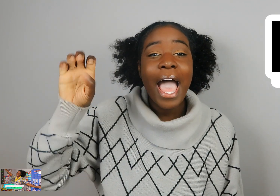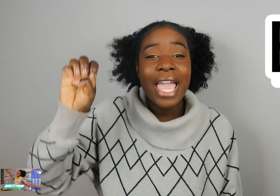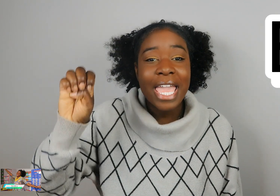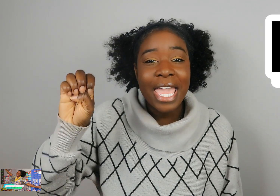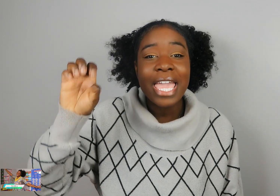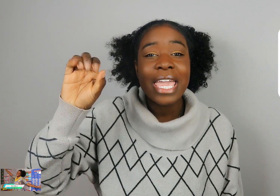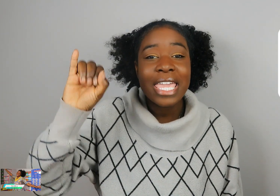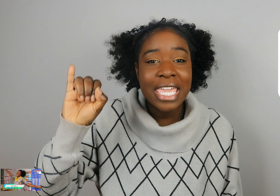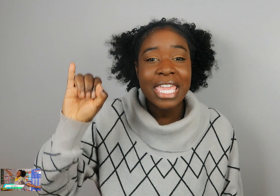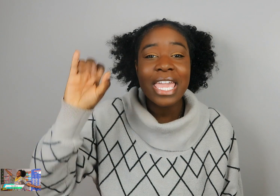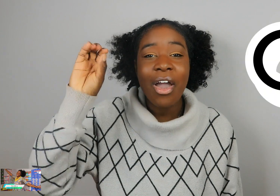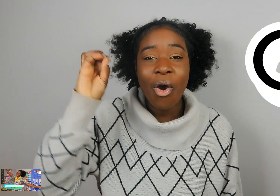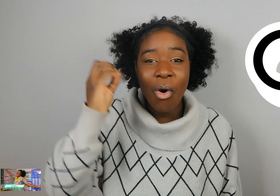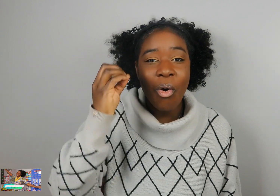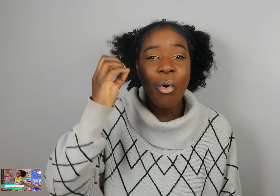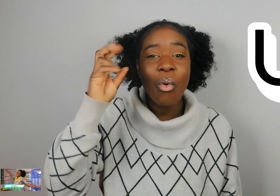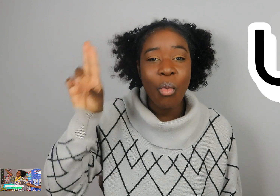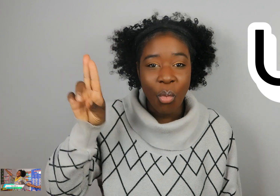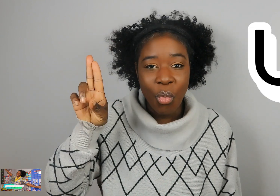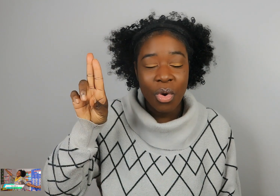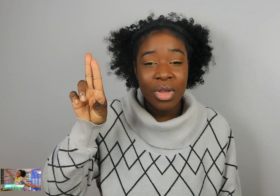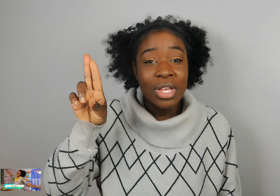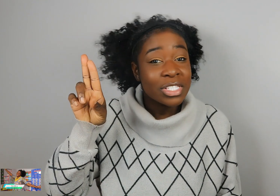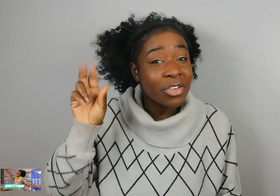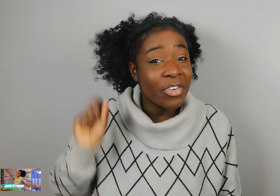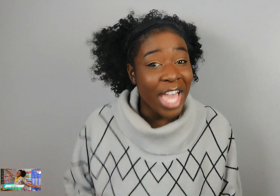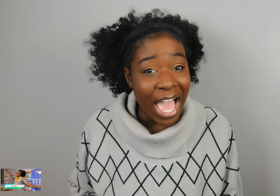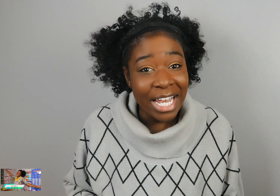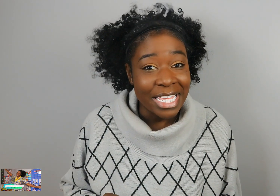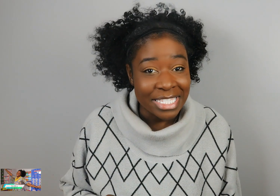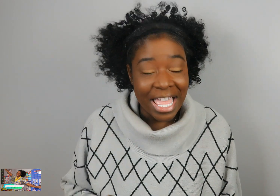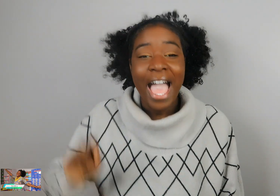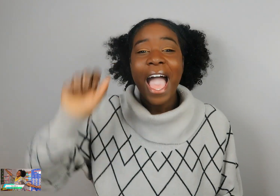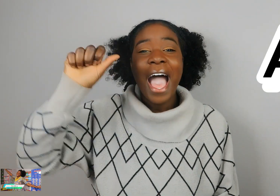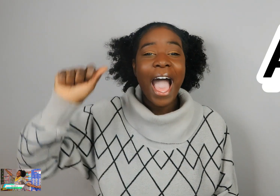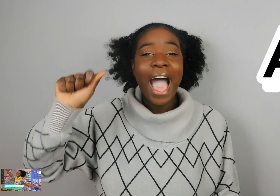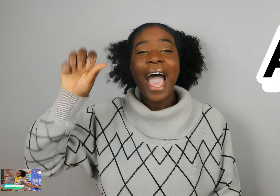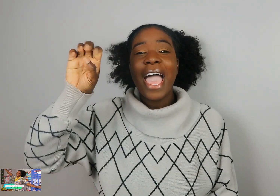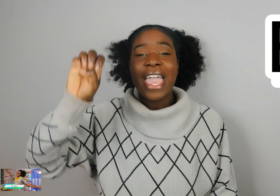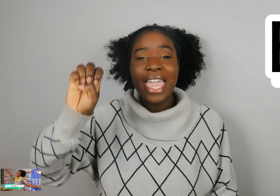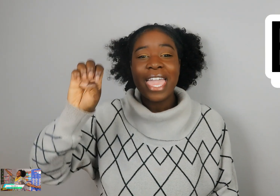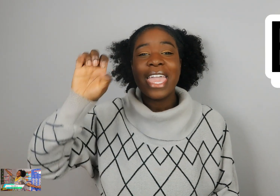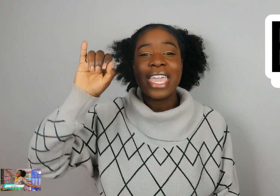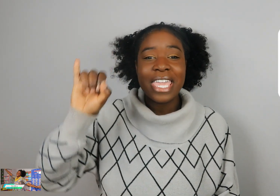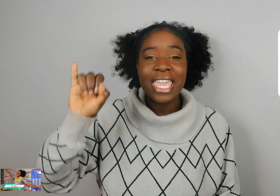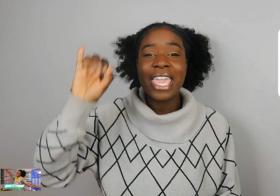E, I, O, U. Son vocales. A, E, I,